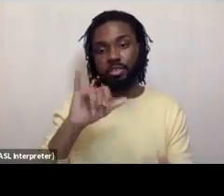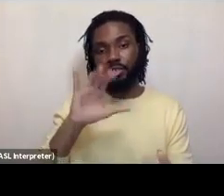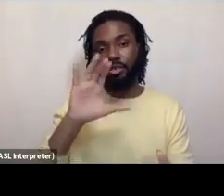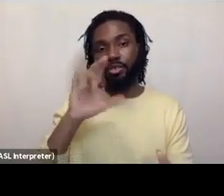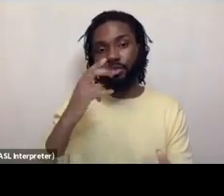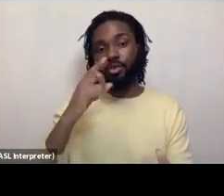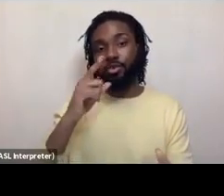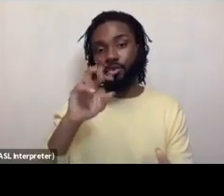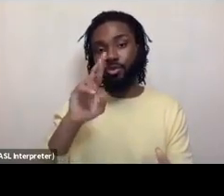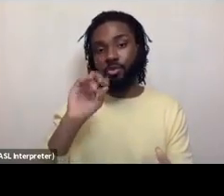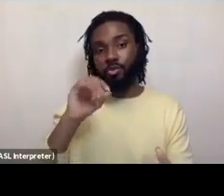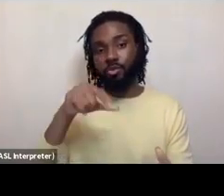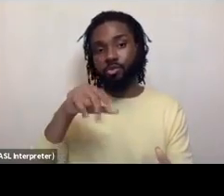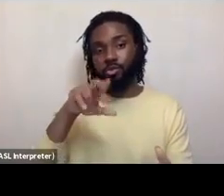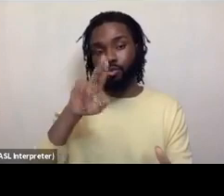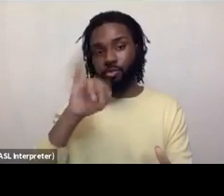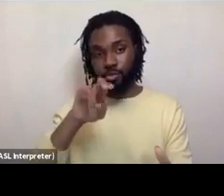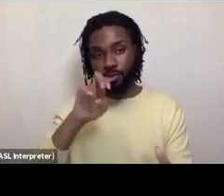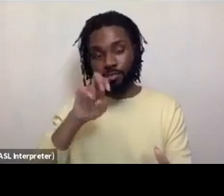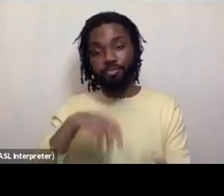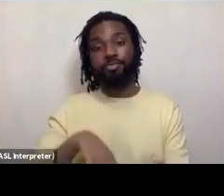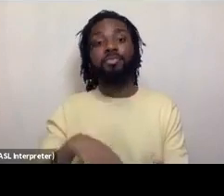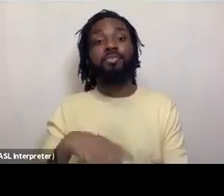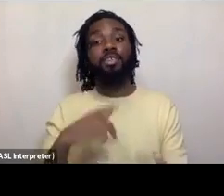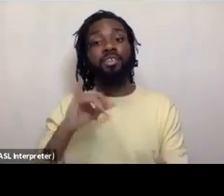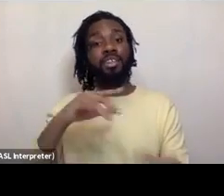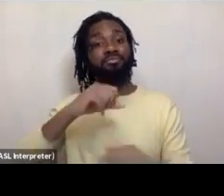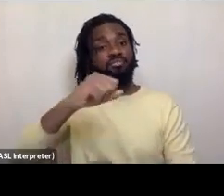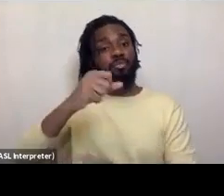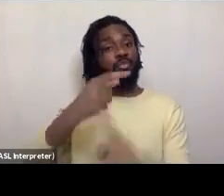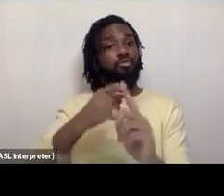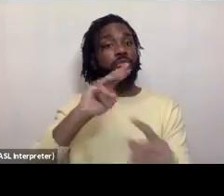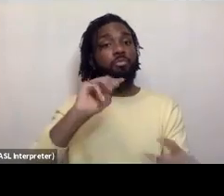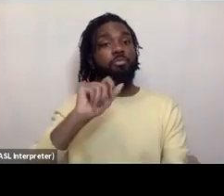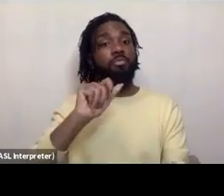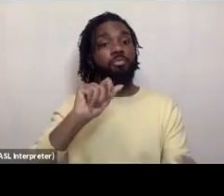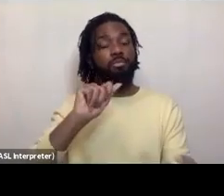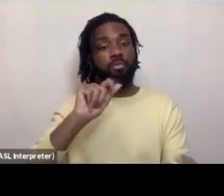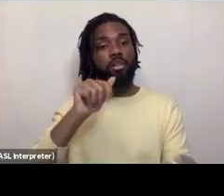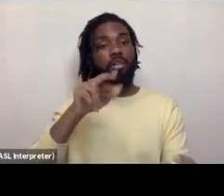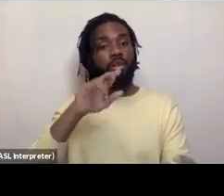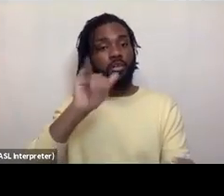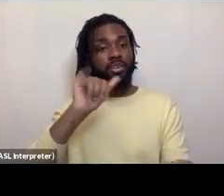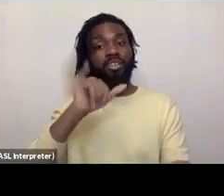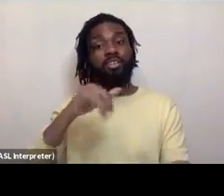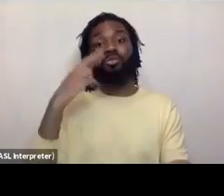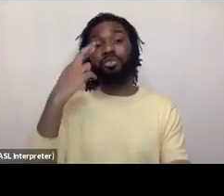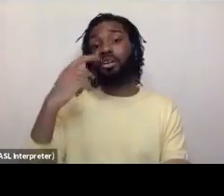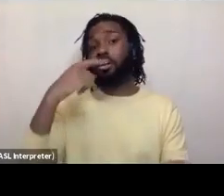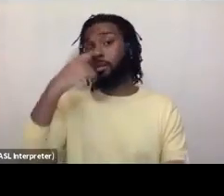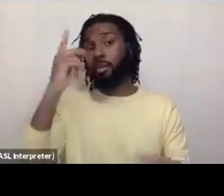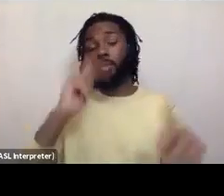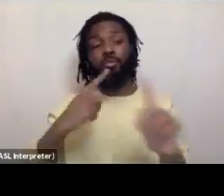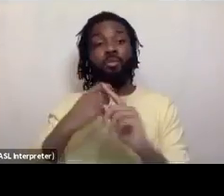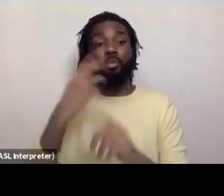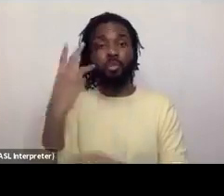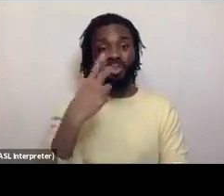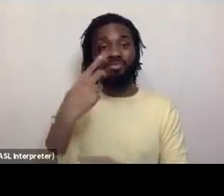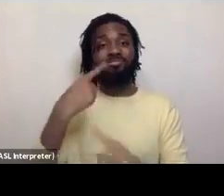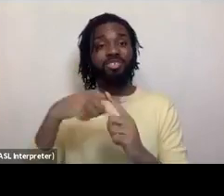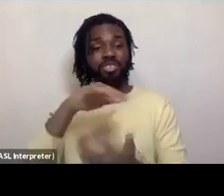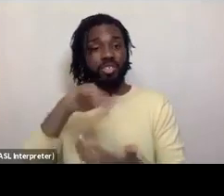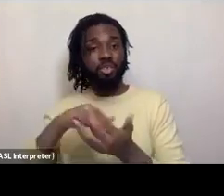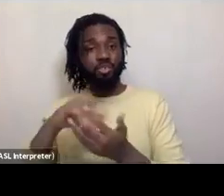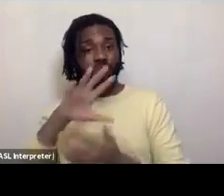So an immunity to malaria is part of the reason why Black people from West and Central Africa were trafficked